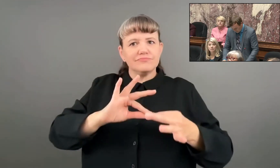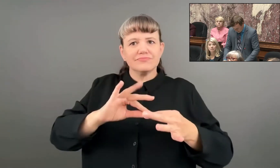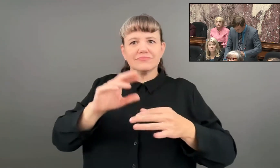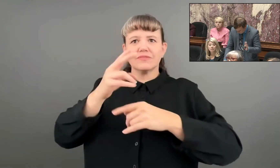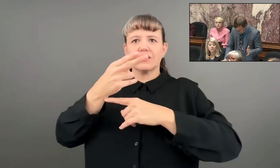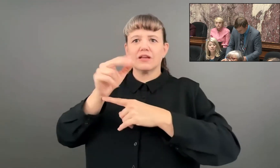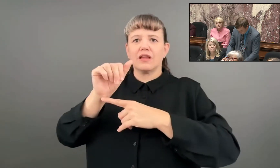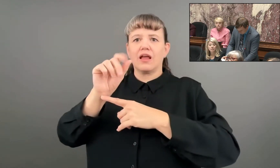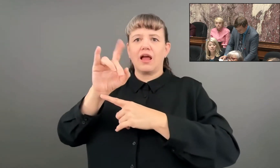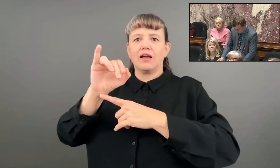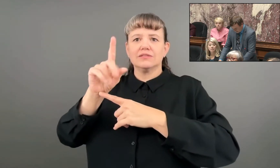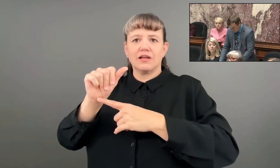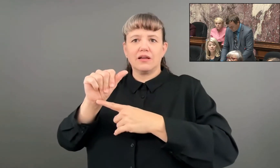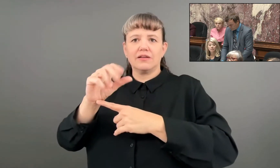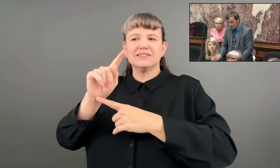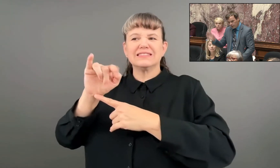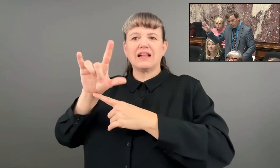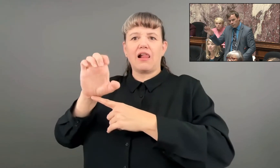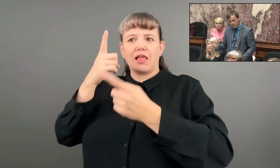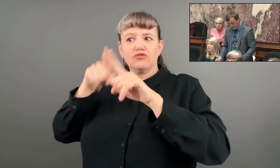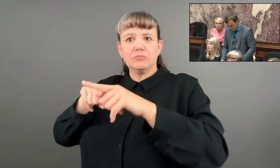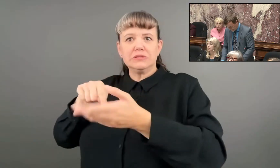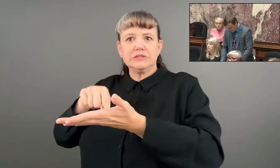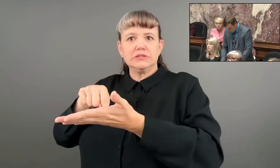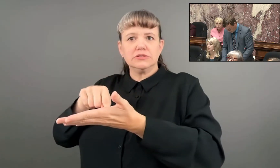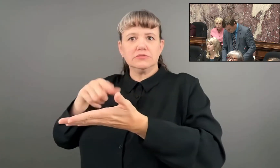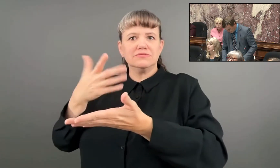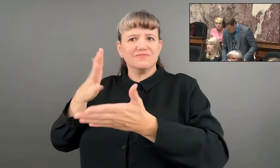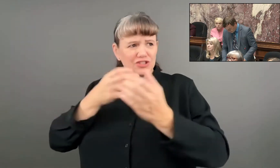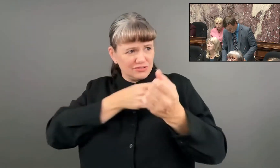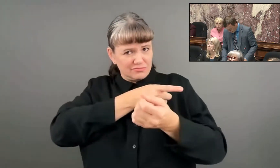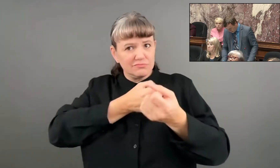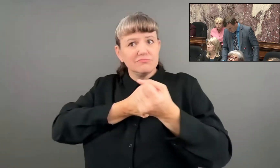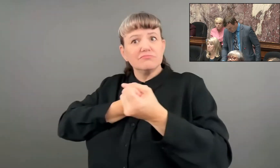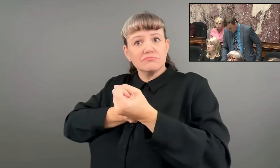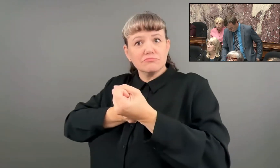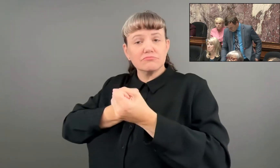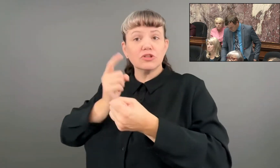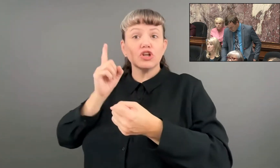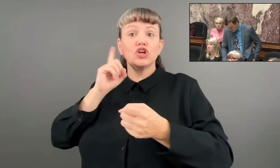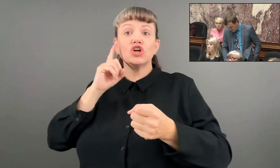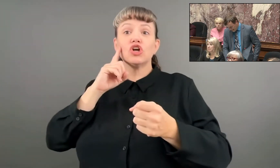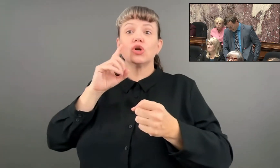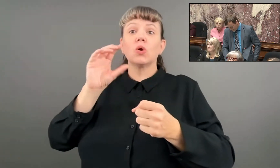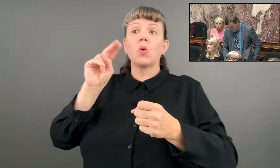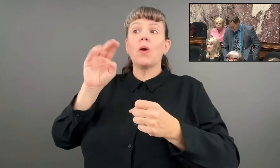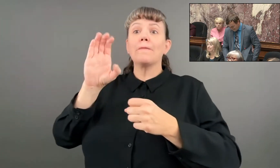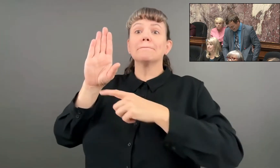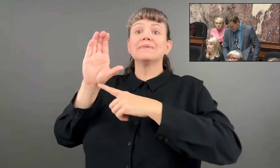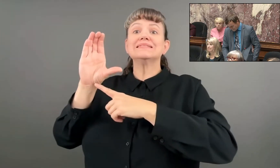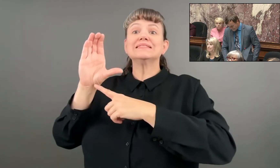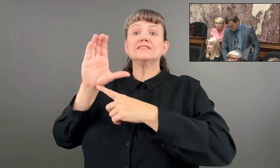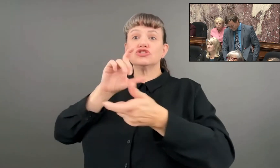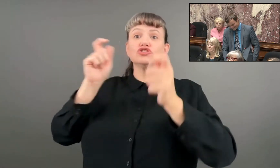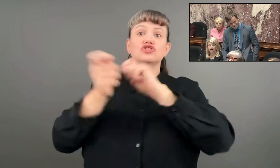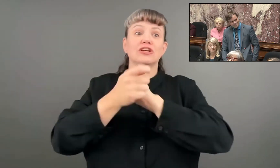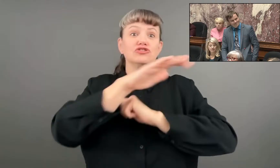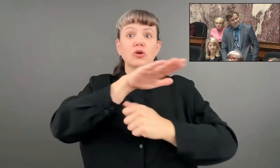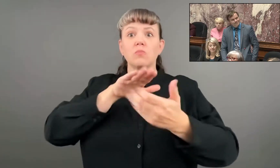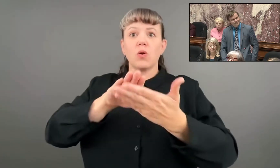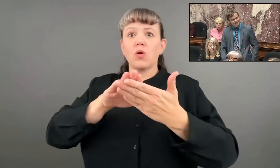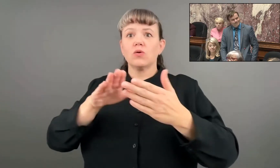first, and then he ran in the other direction once he heard what 1BC had to say about it. He said...